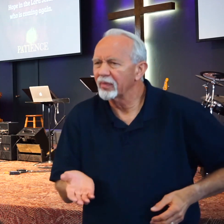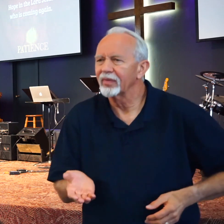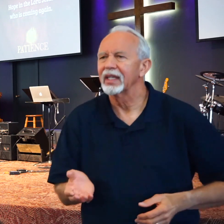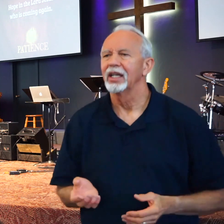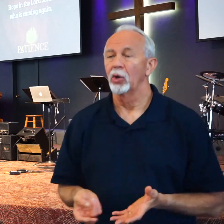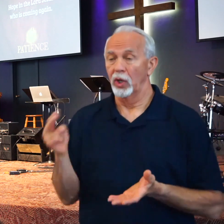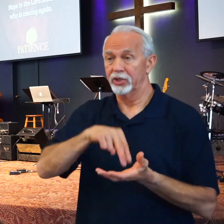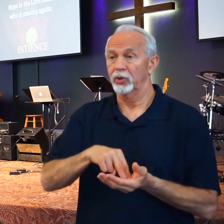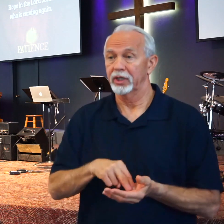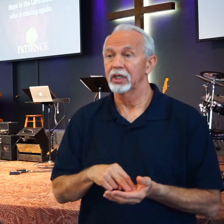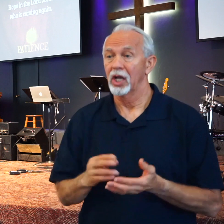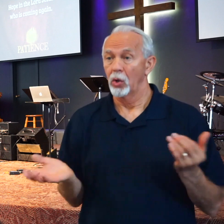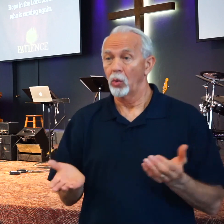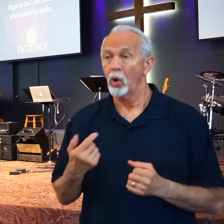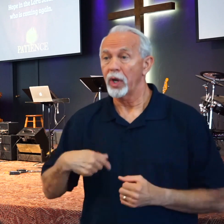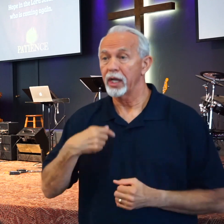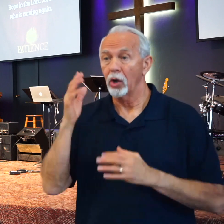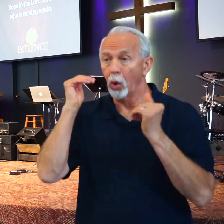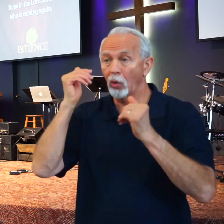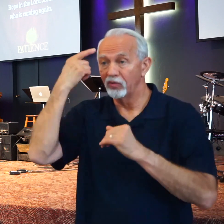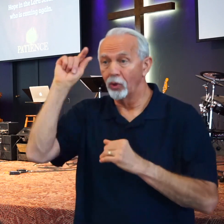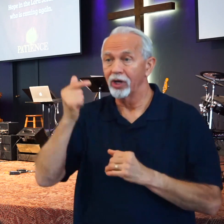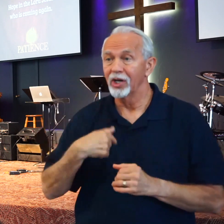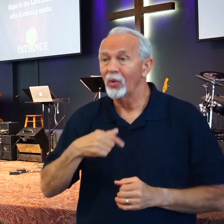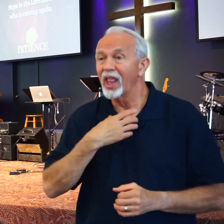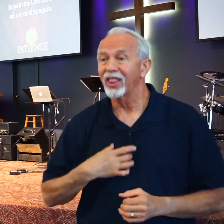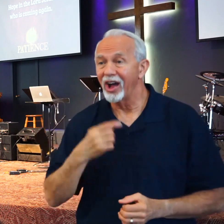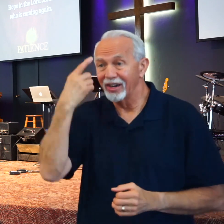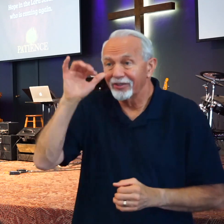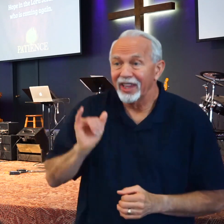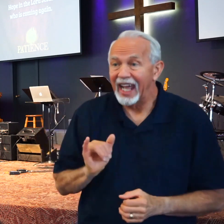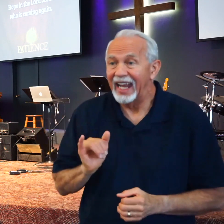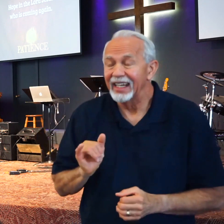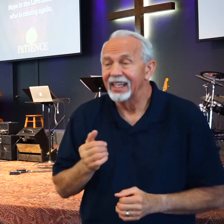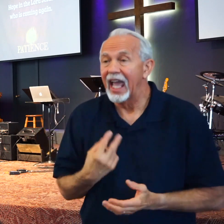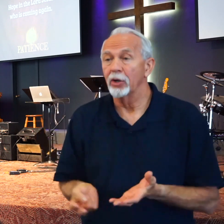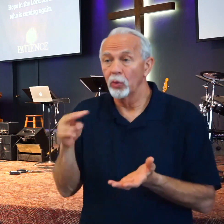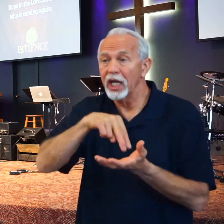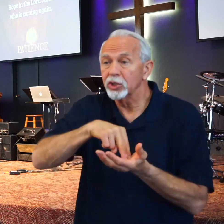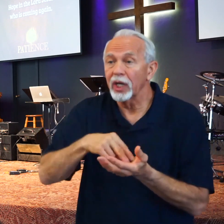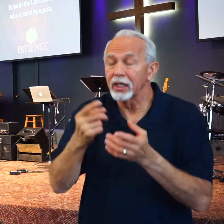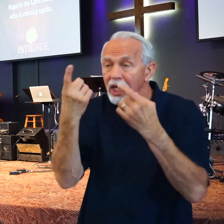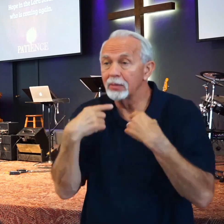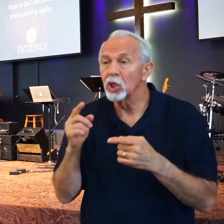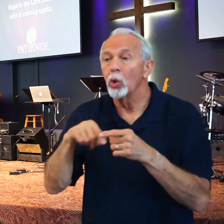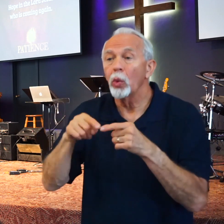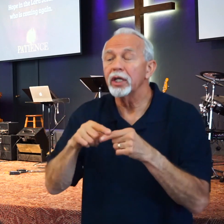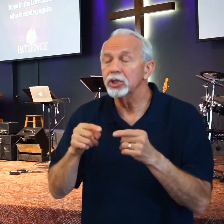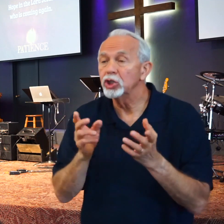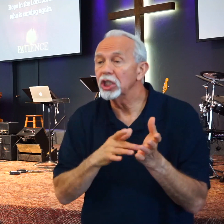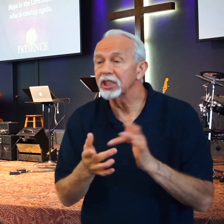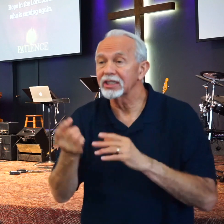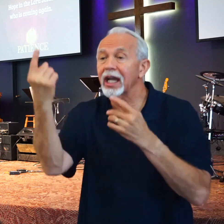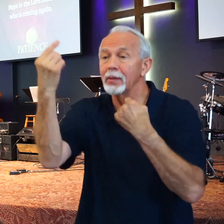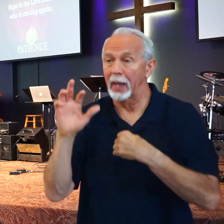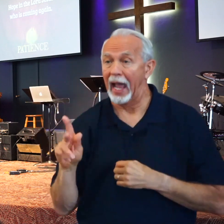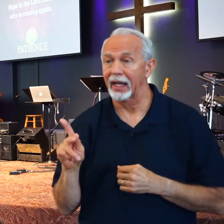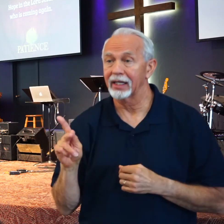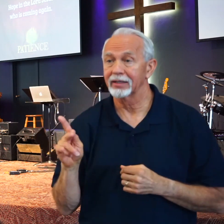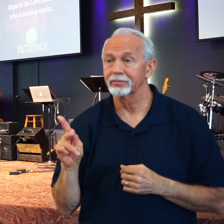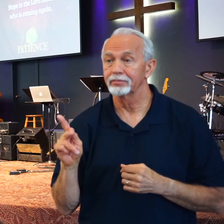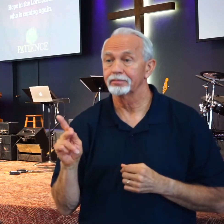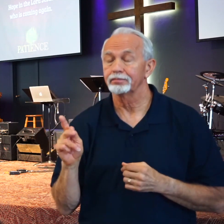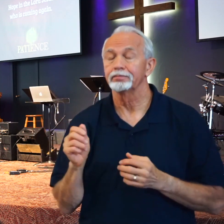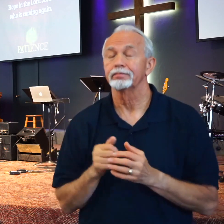Resurrection is what we hope for, what we long for, and resurrection comes when Jesus comes.